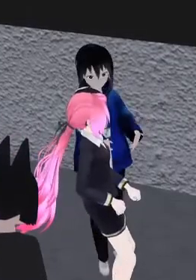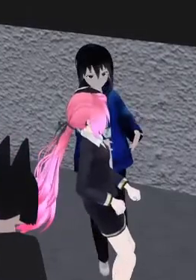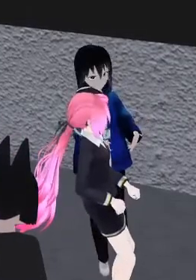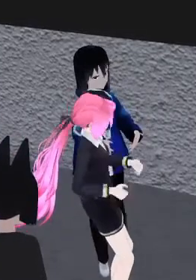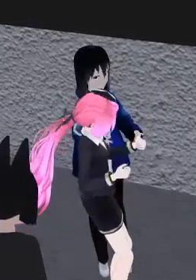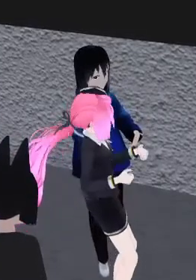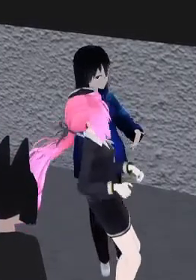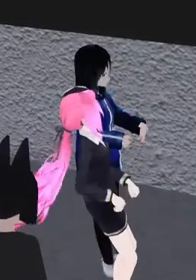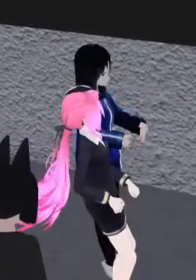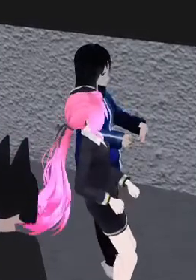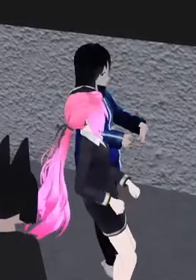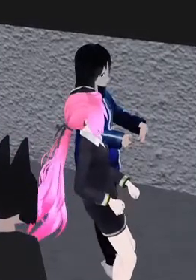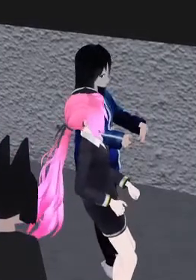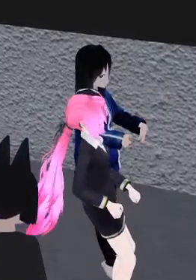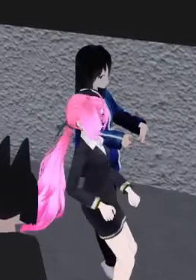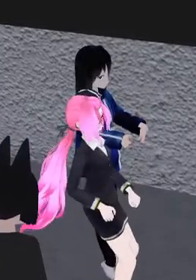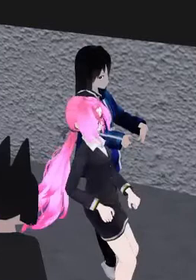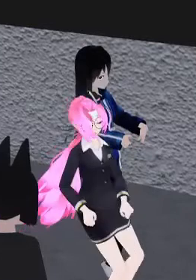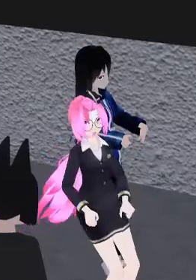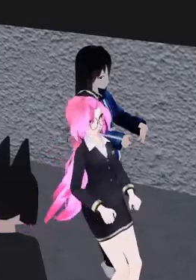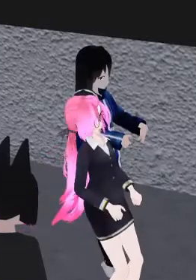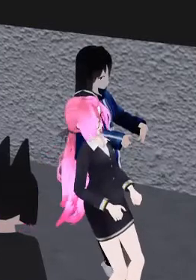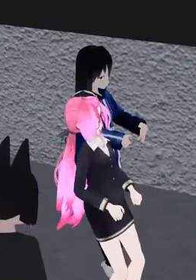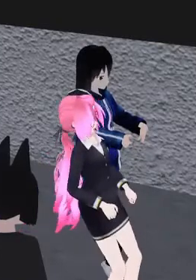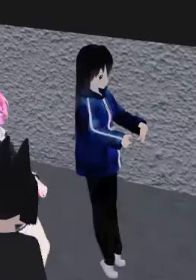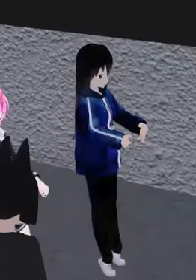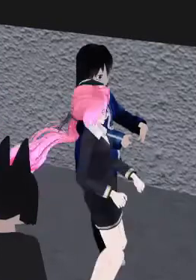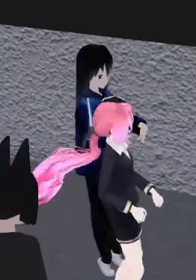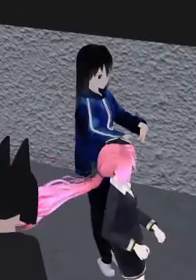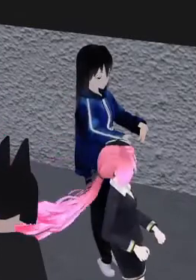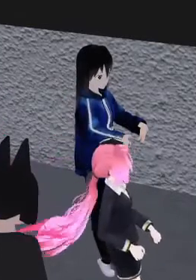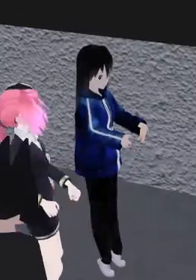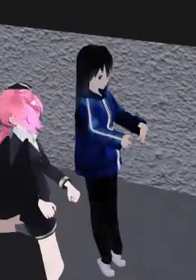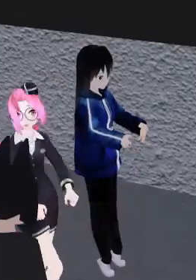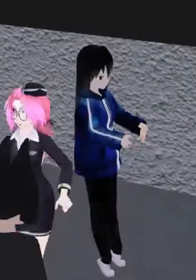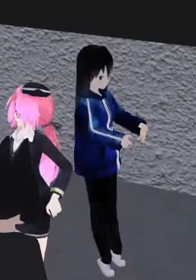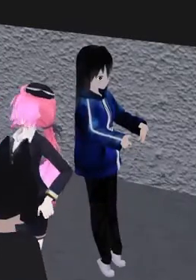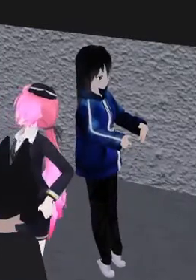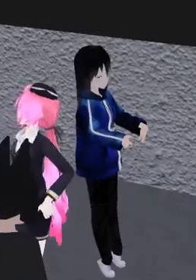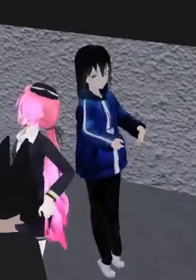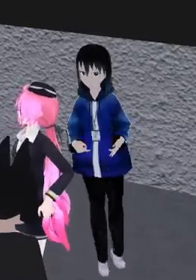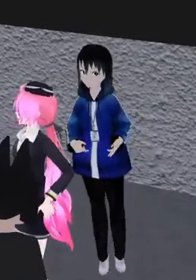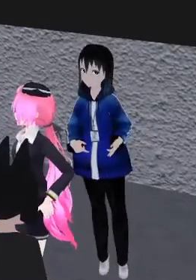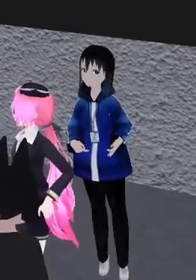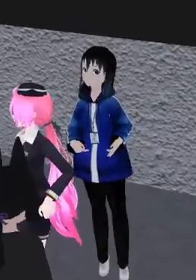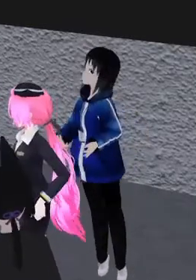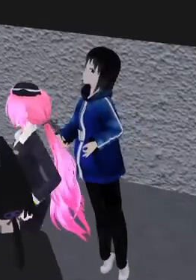do it. To Yeah. understand. Okay, we're getting Yeah. somewhere. For a And I'm second there, I thinking thought we're that gonna. was you up there. So yeah. Are